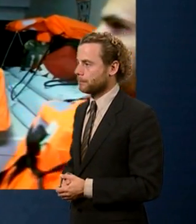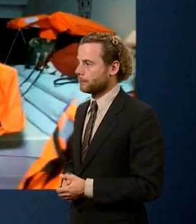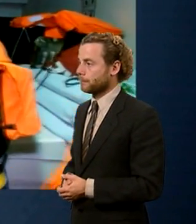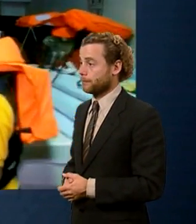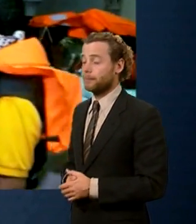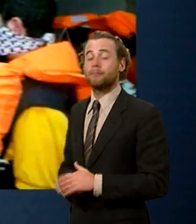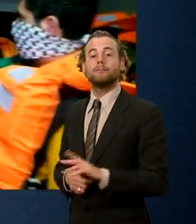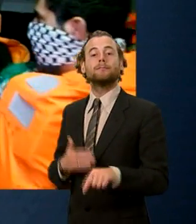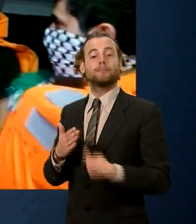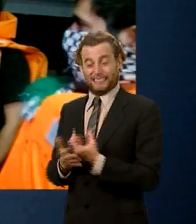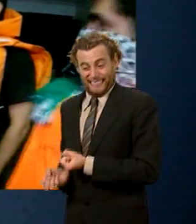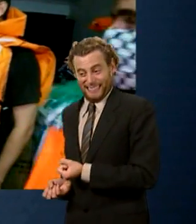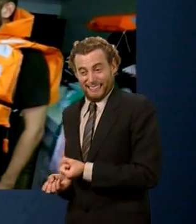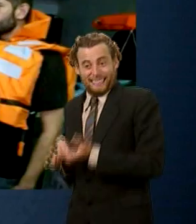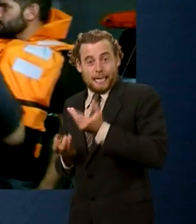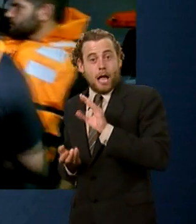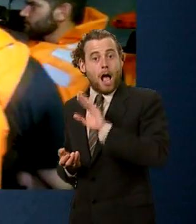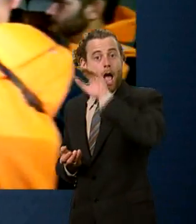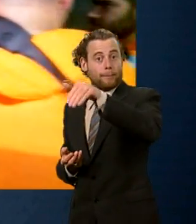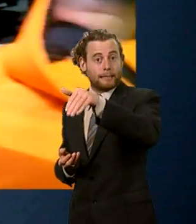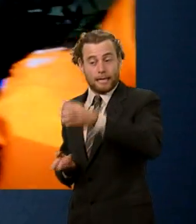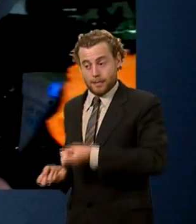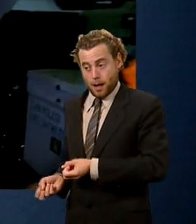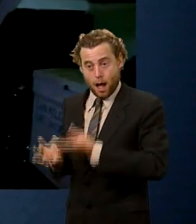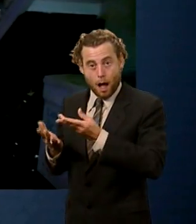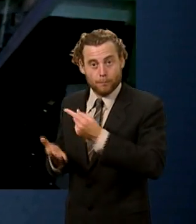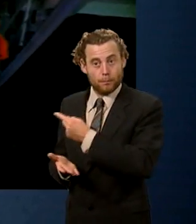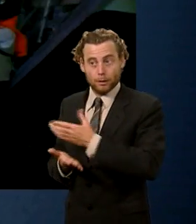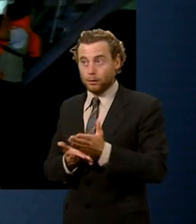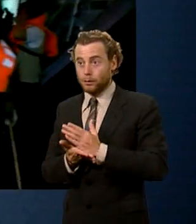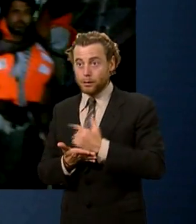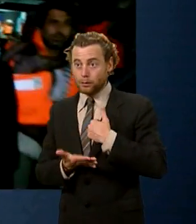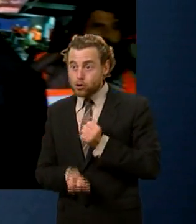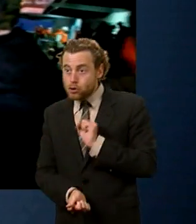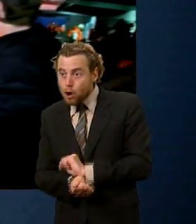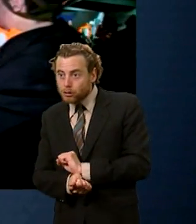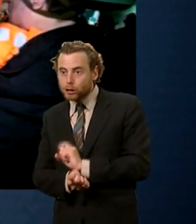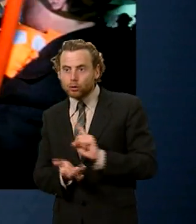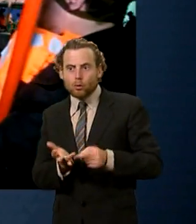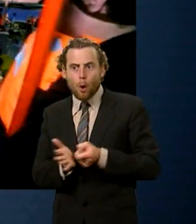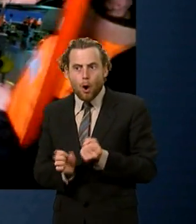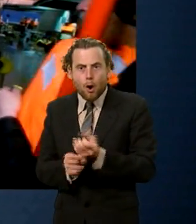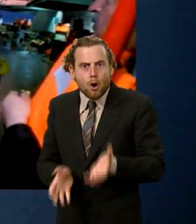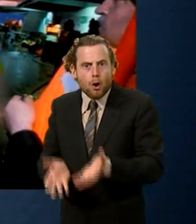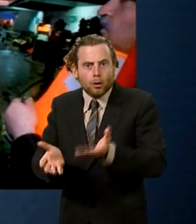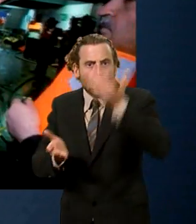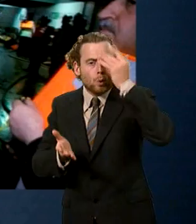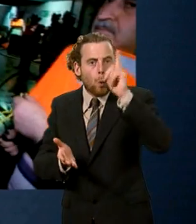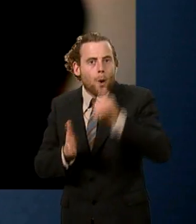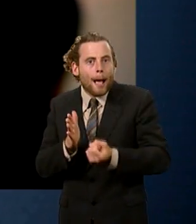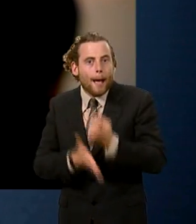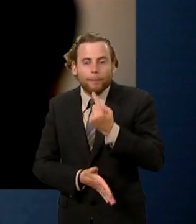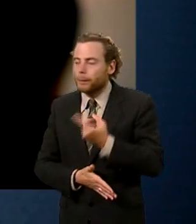Then Captain R was taken back upstairs. He didn't know if he was a hostage or what would happen to him.